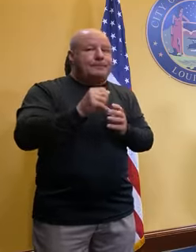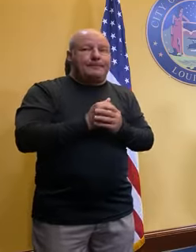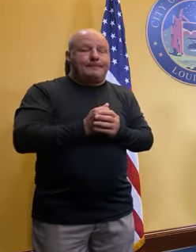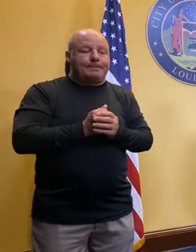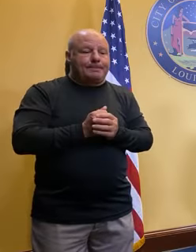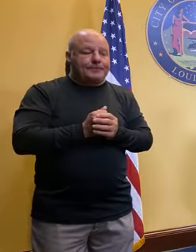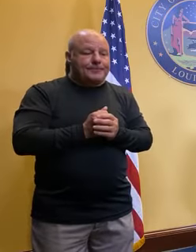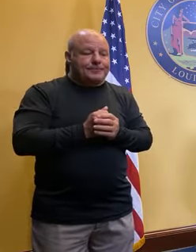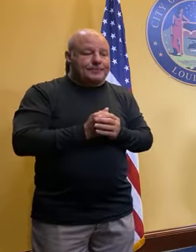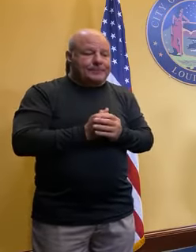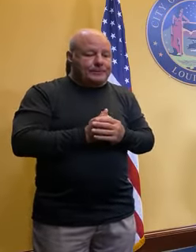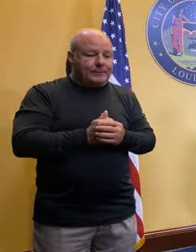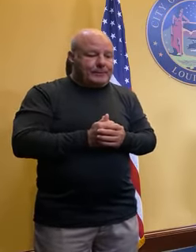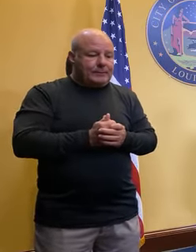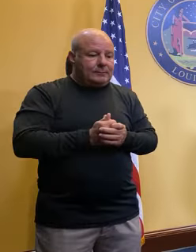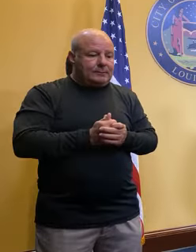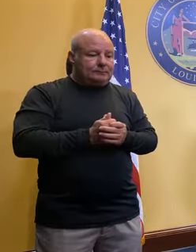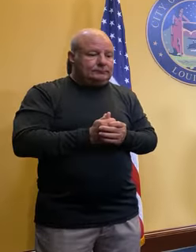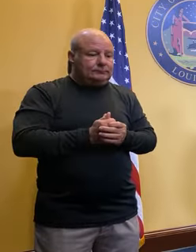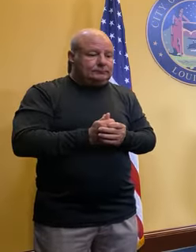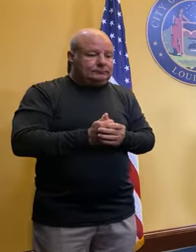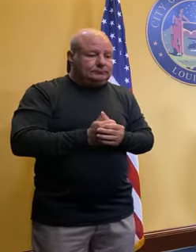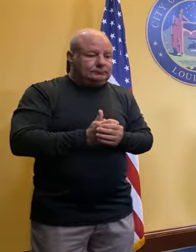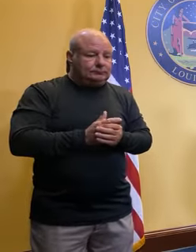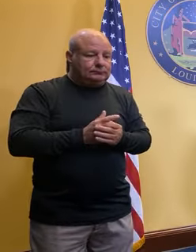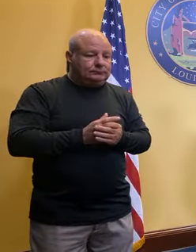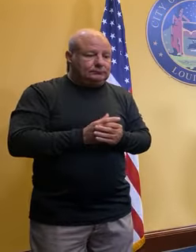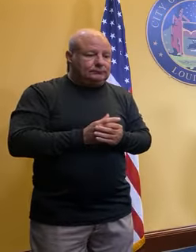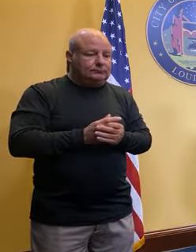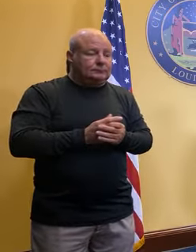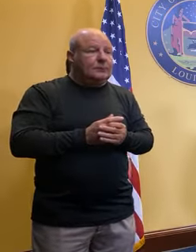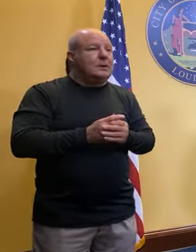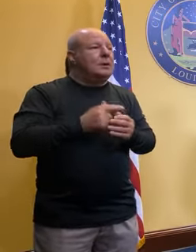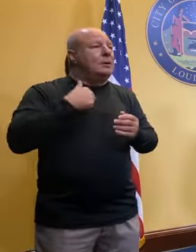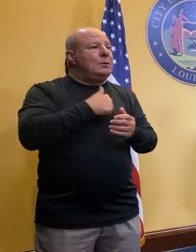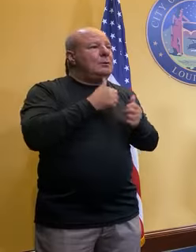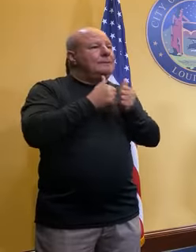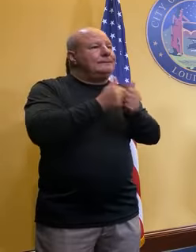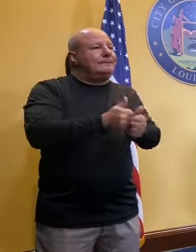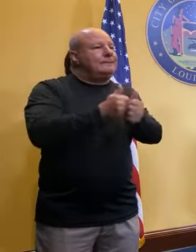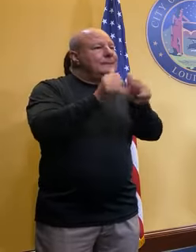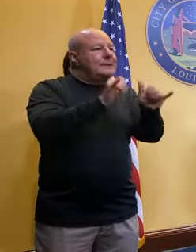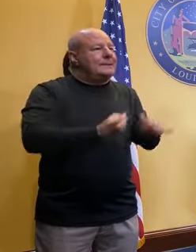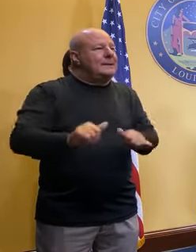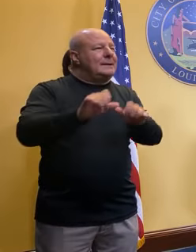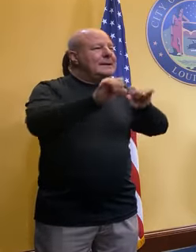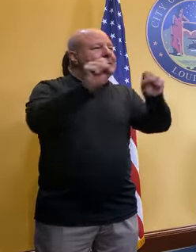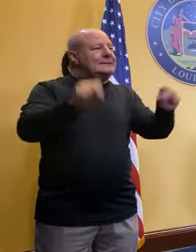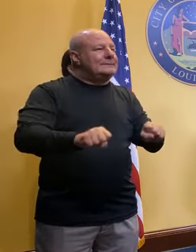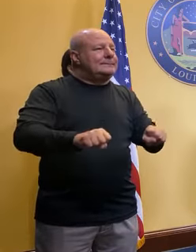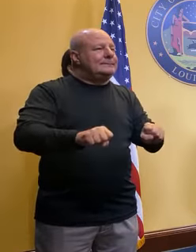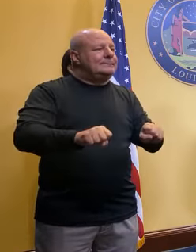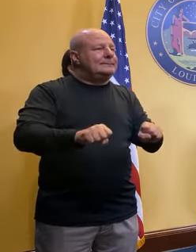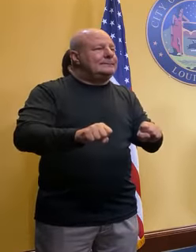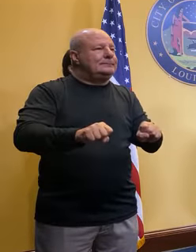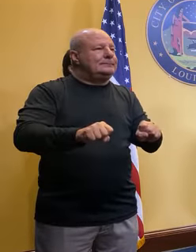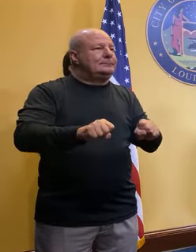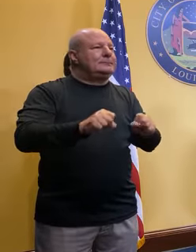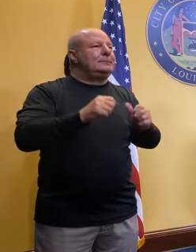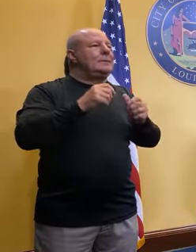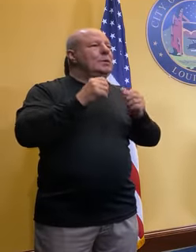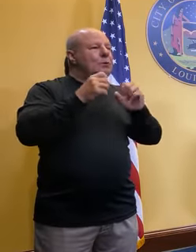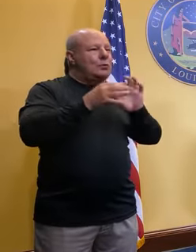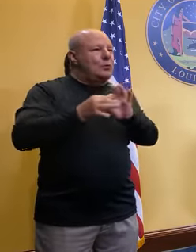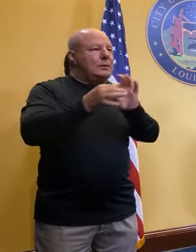expect, again, we do this in a systematic way in coordination